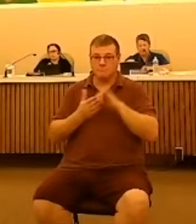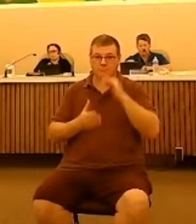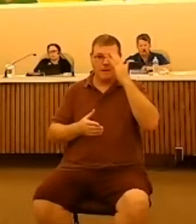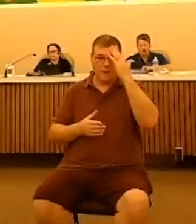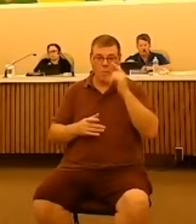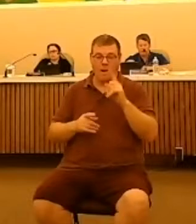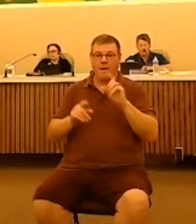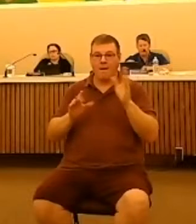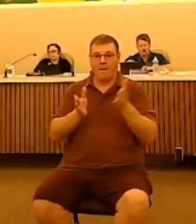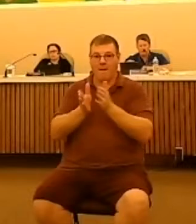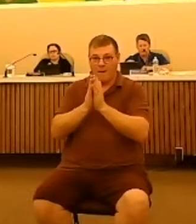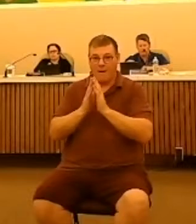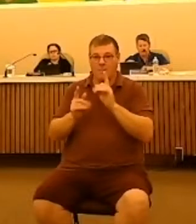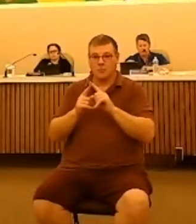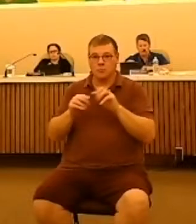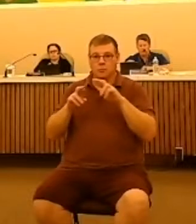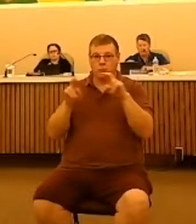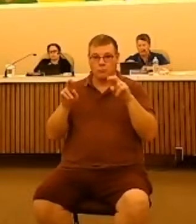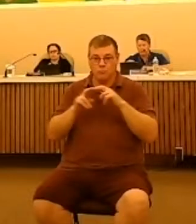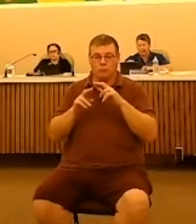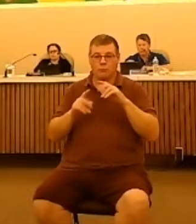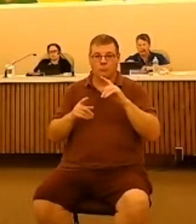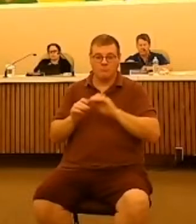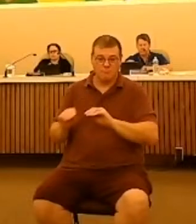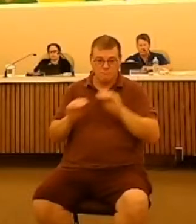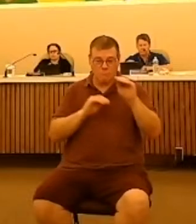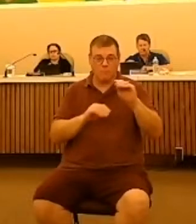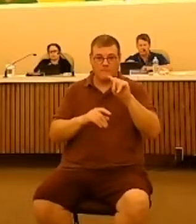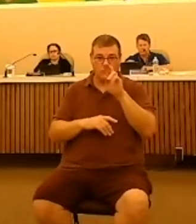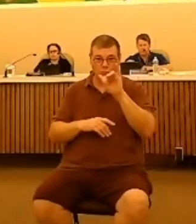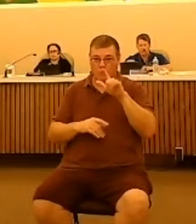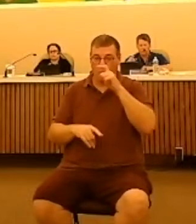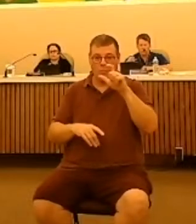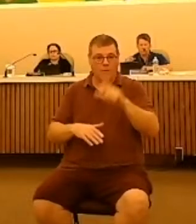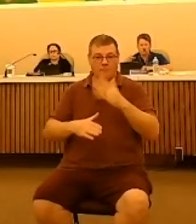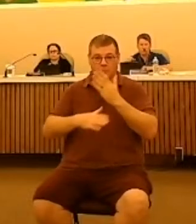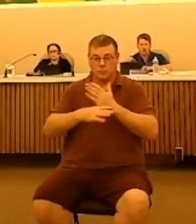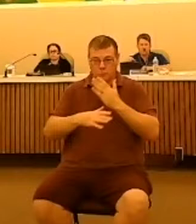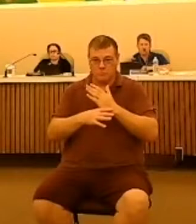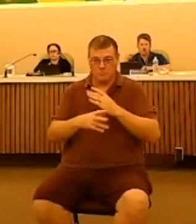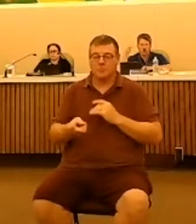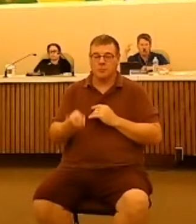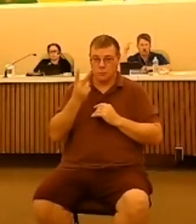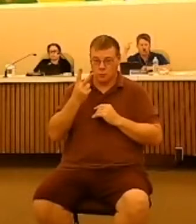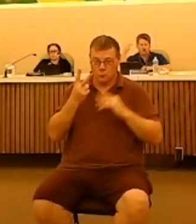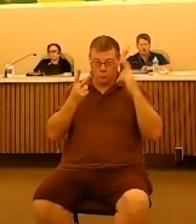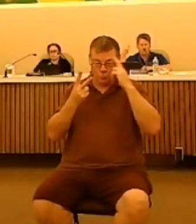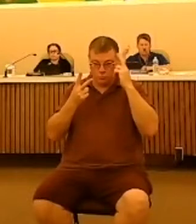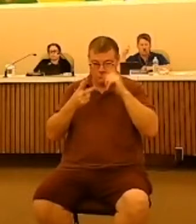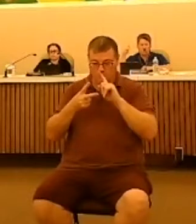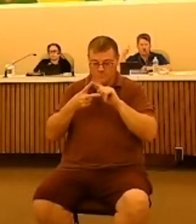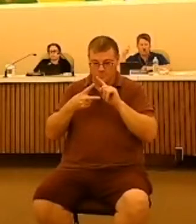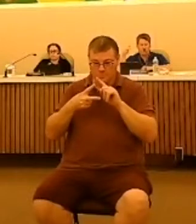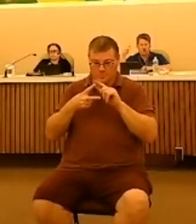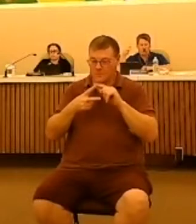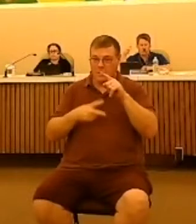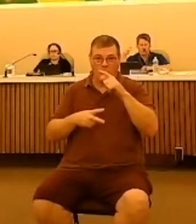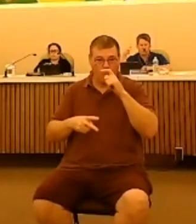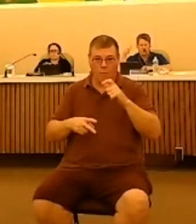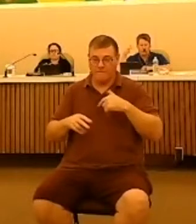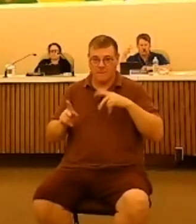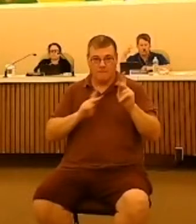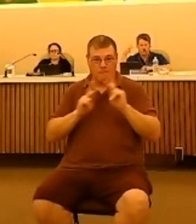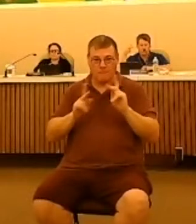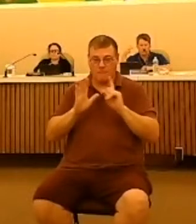them to relocate that one trail, is so that they wouldn't have to disturb, well, for two reasons. One, so you don't have people